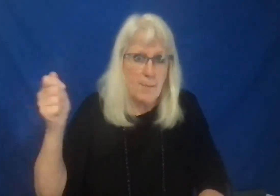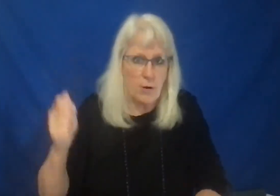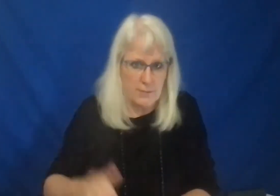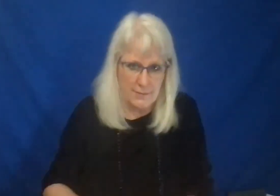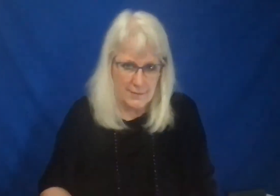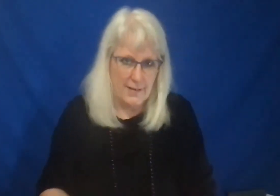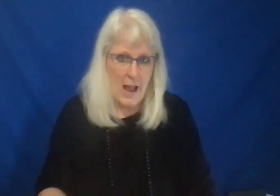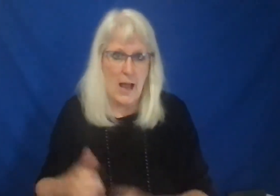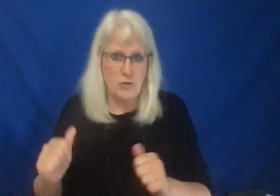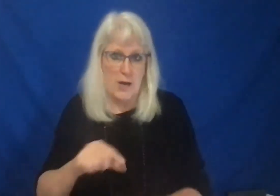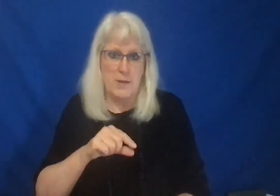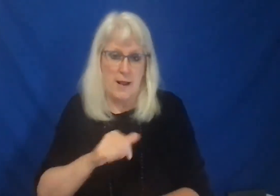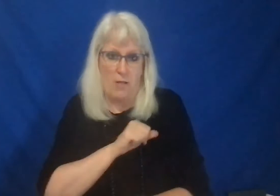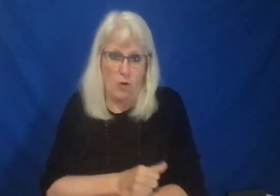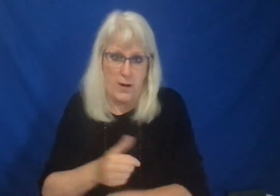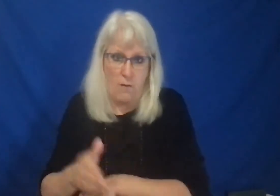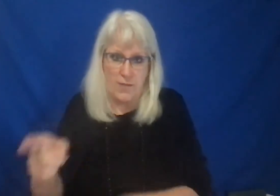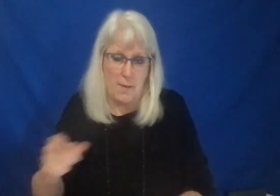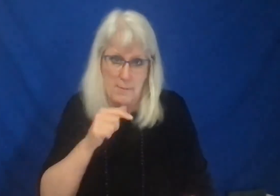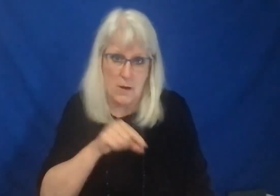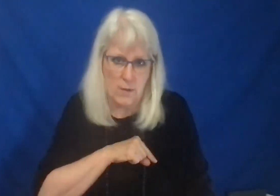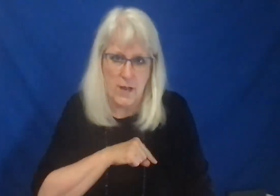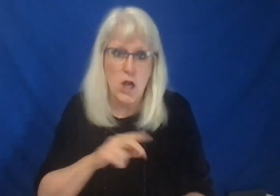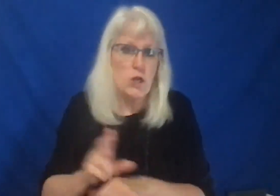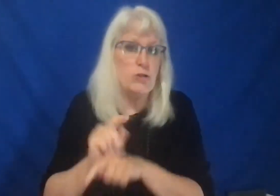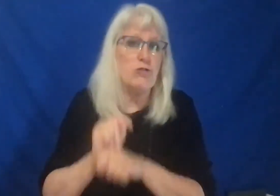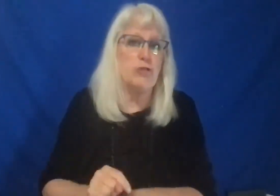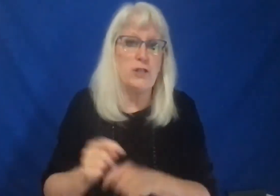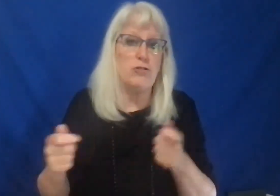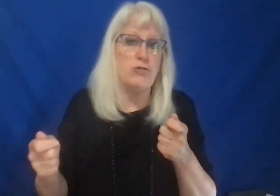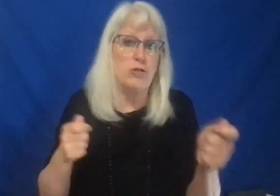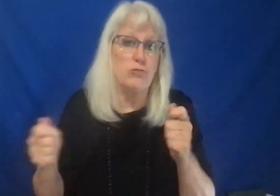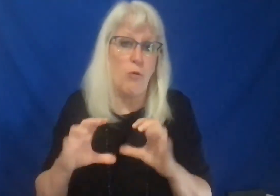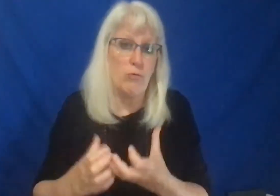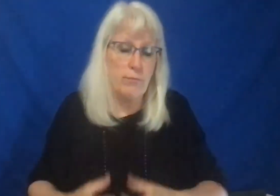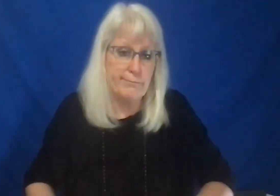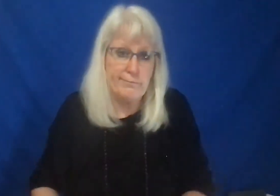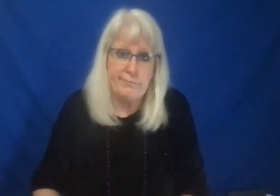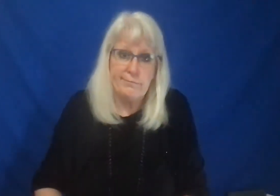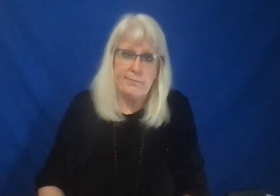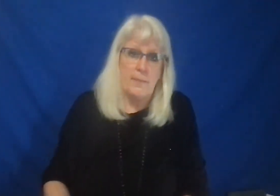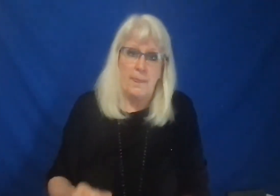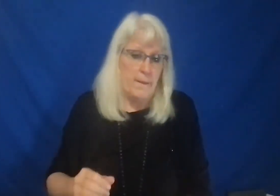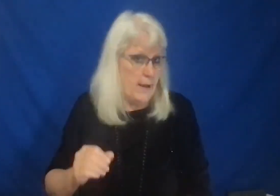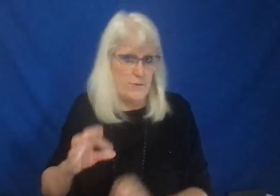we're using the traditions to try to direct our group in a specific direction if the group isn't doing what we think we want them to